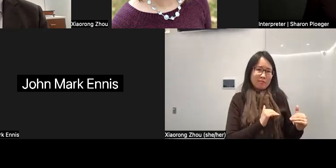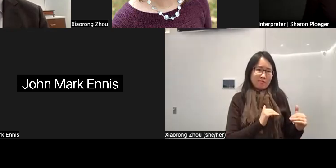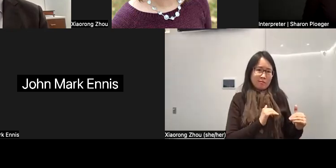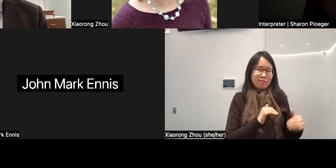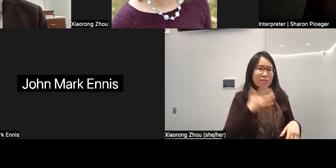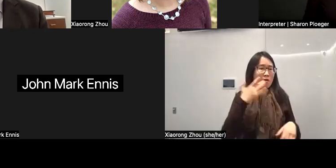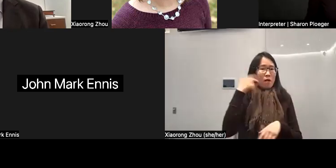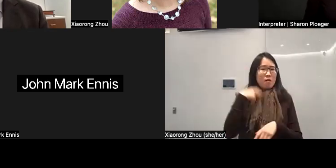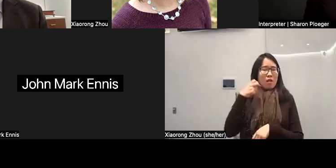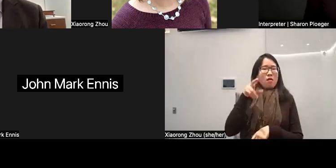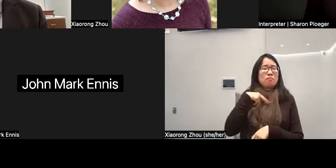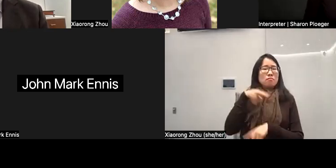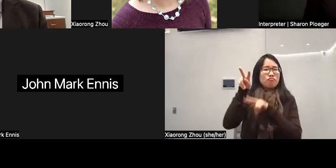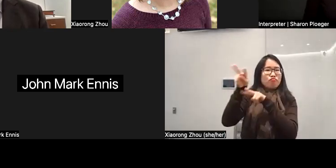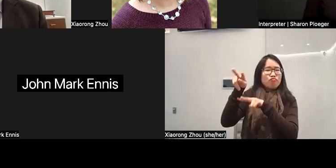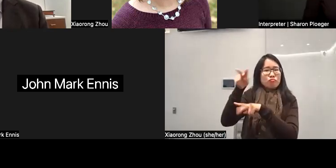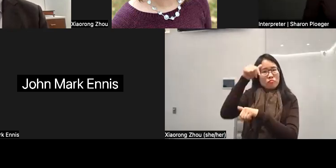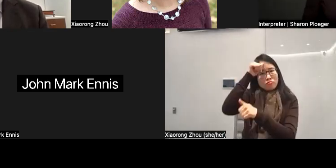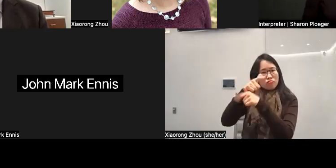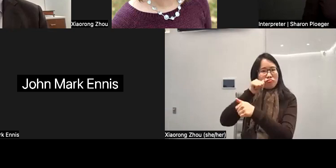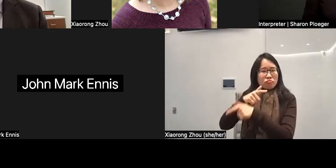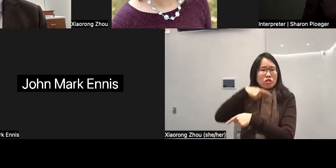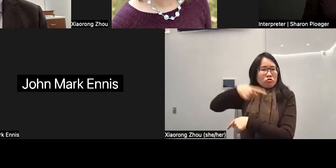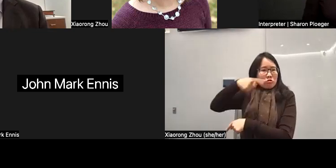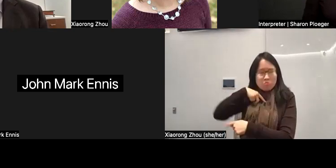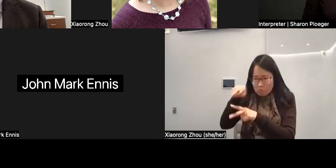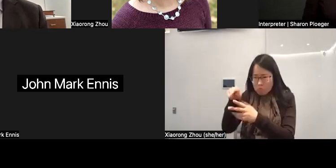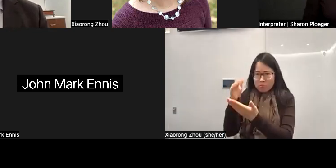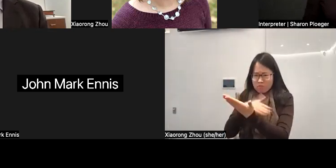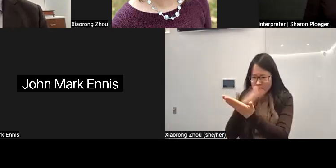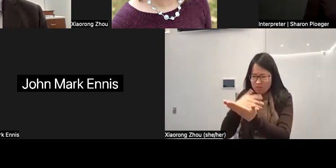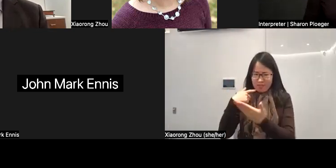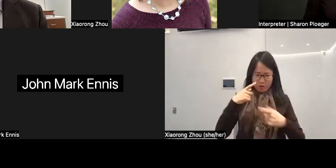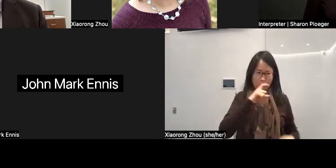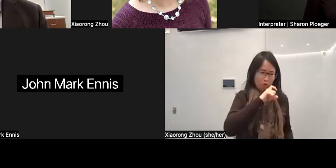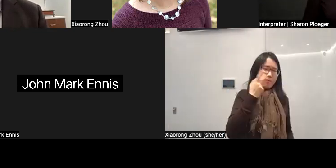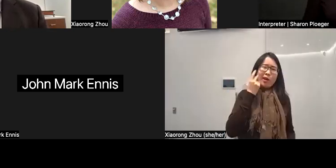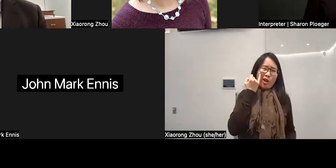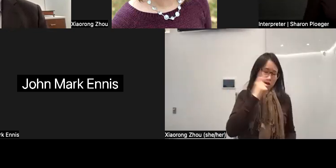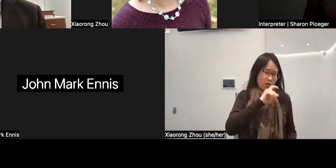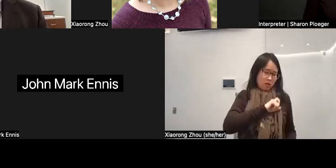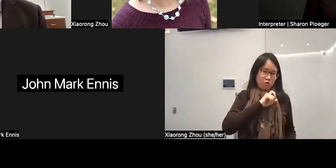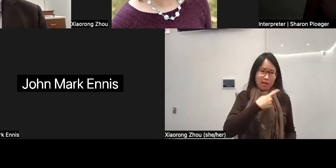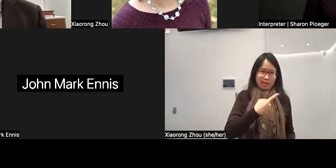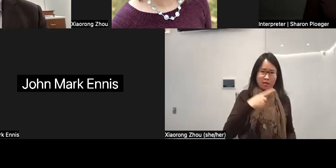I could communicate with my teachers and my peers, but the academics were definitely less than that of my hearing sisters and brothers.